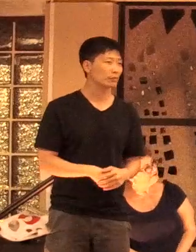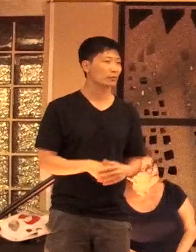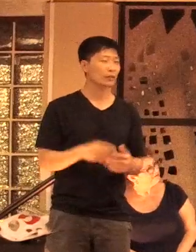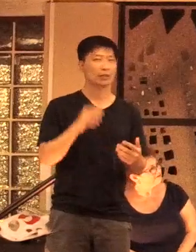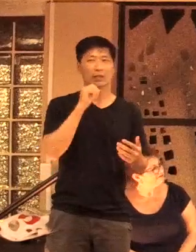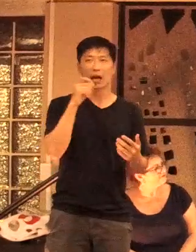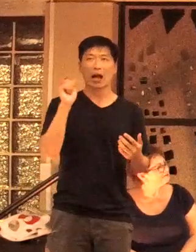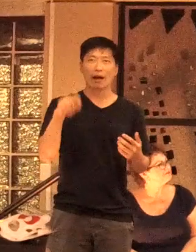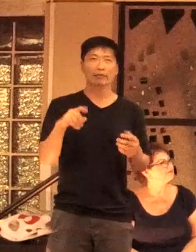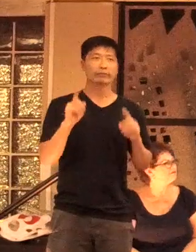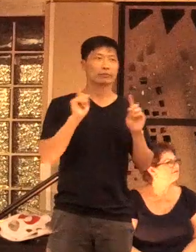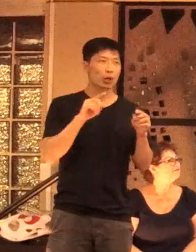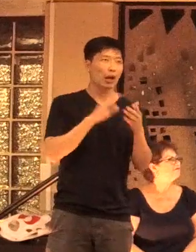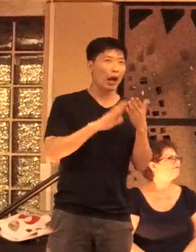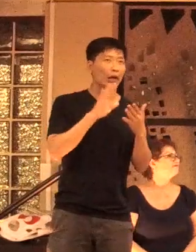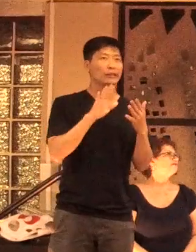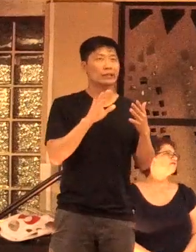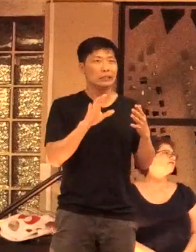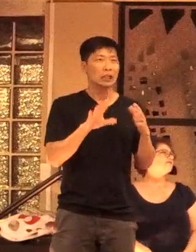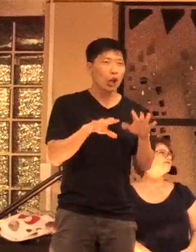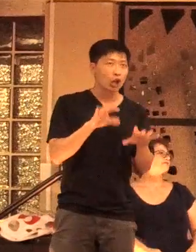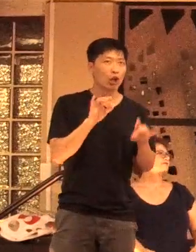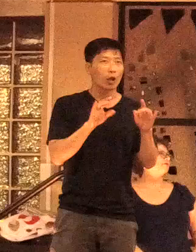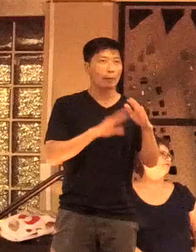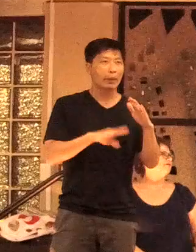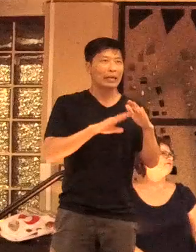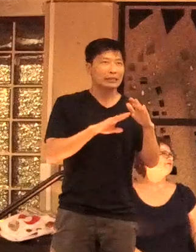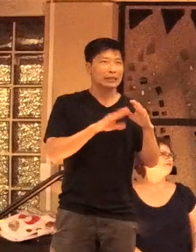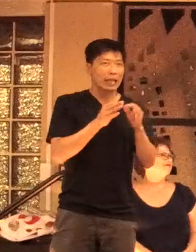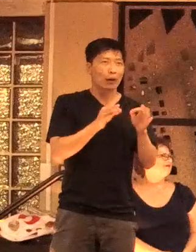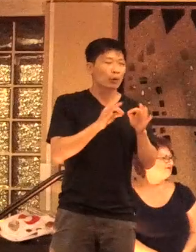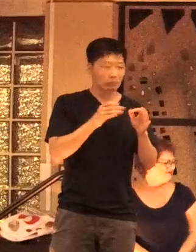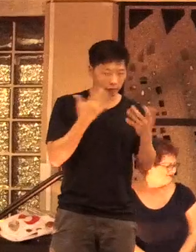Instead of taking like colleges and everything else like that.